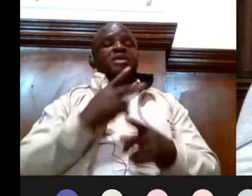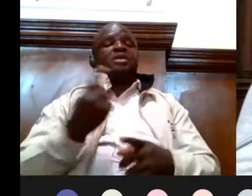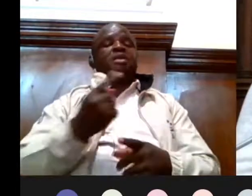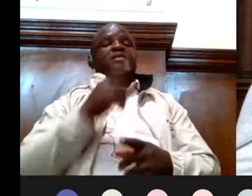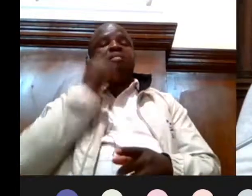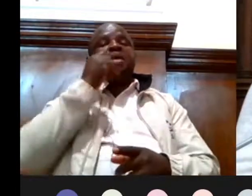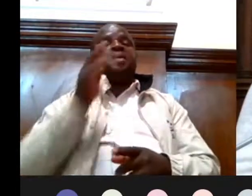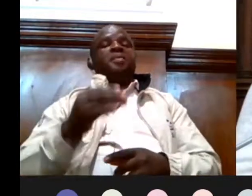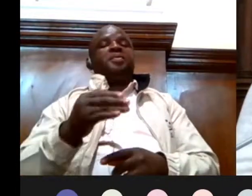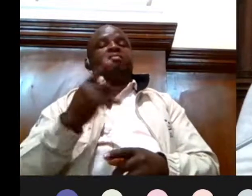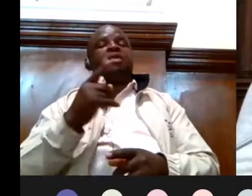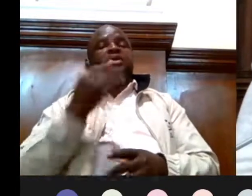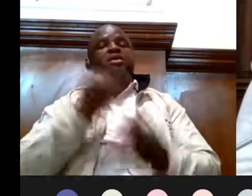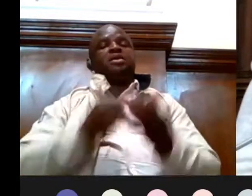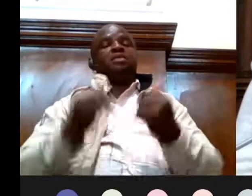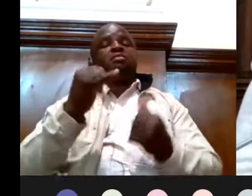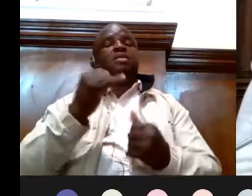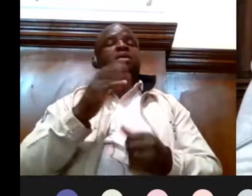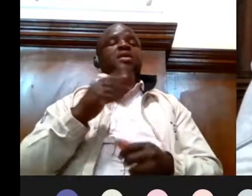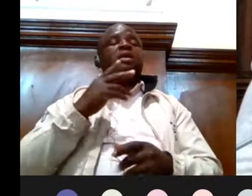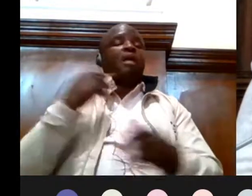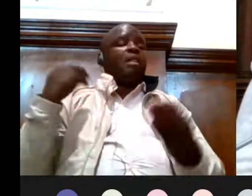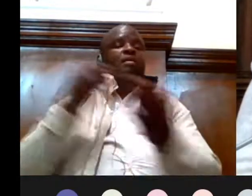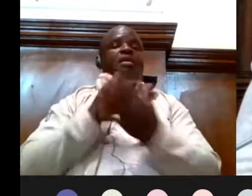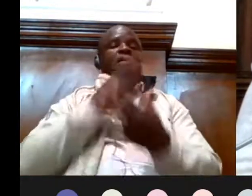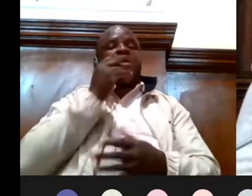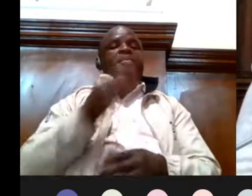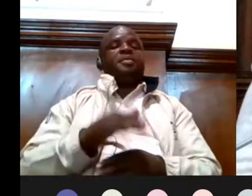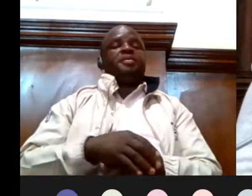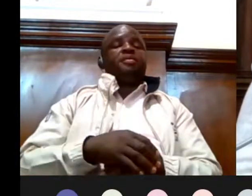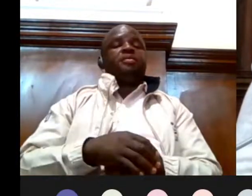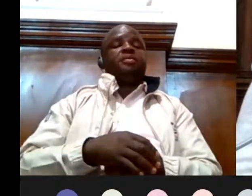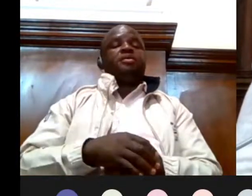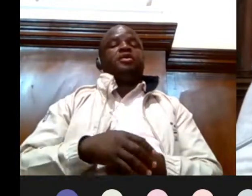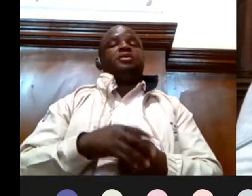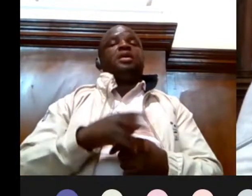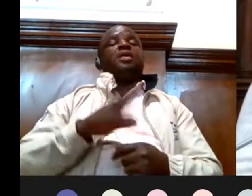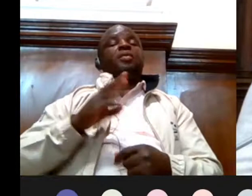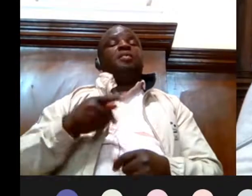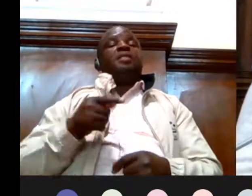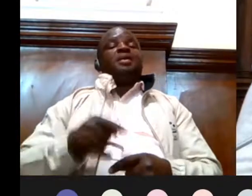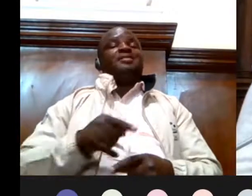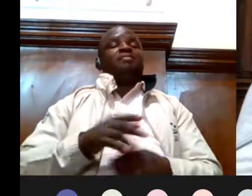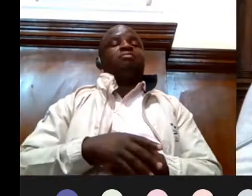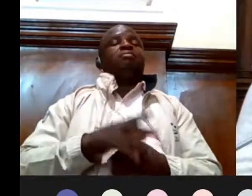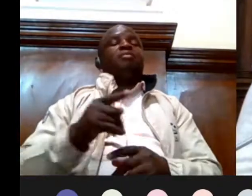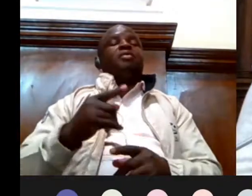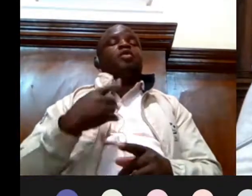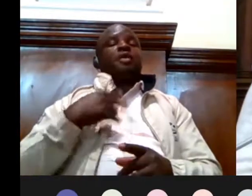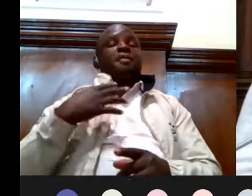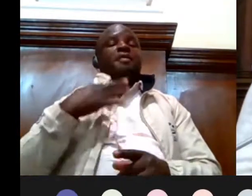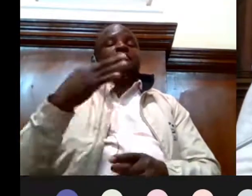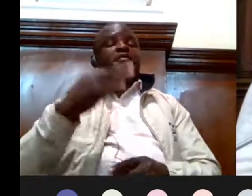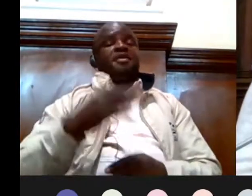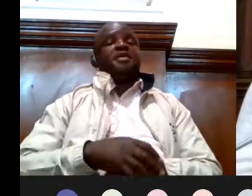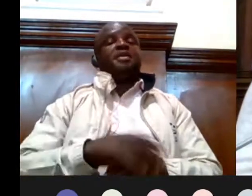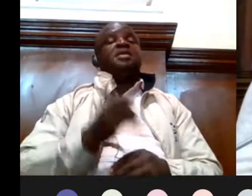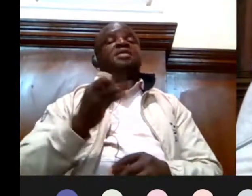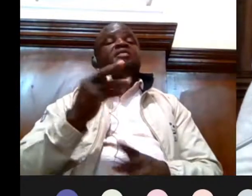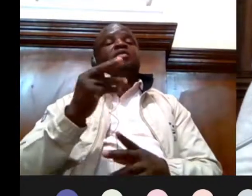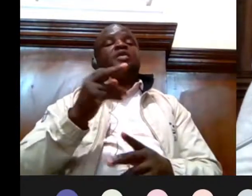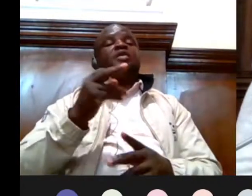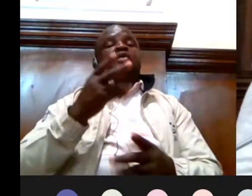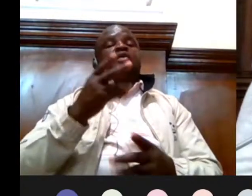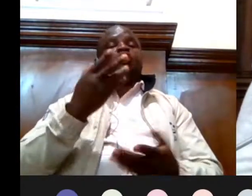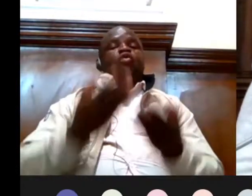nie. Vandag is hulle professionele vroue wat in harde en hoogs kompeterende omgewings hulle 'n merk moet maak. Aan hulle wat nie